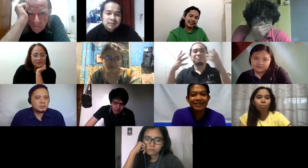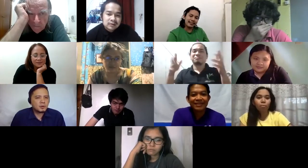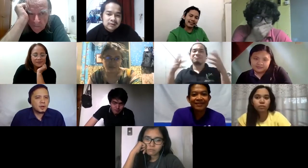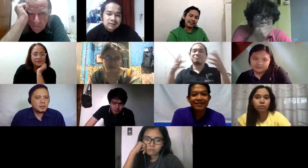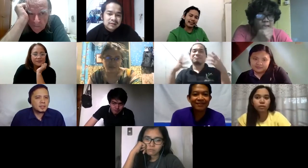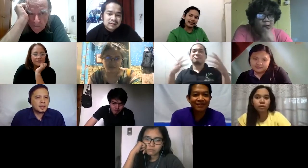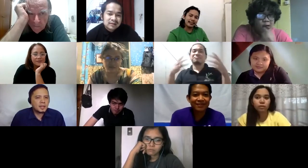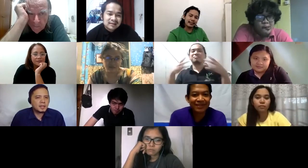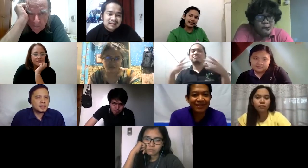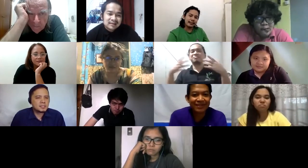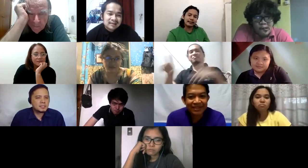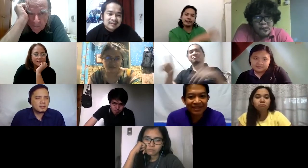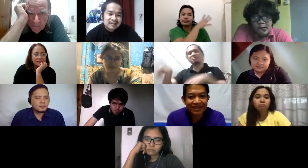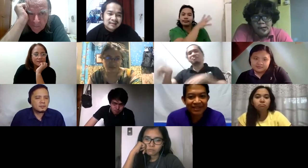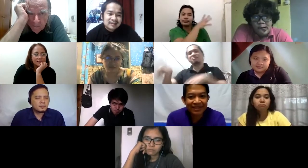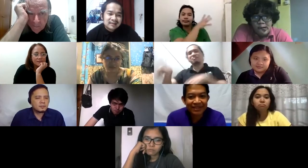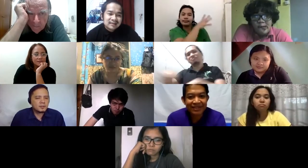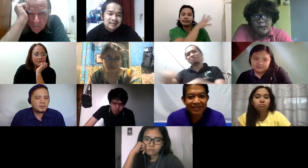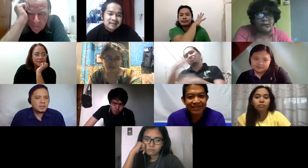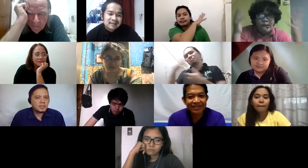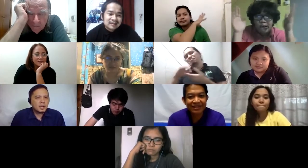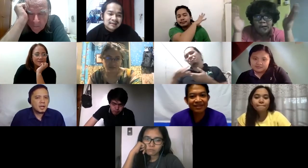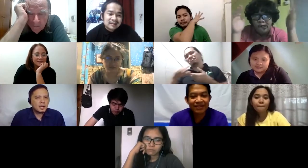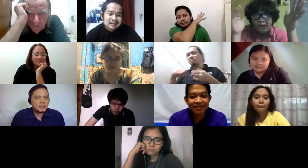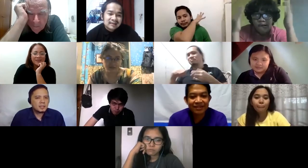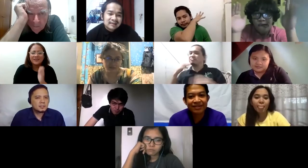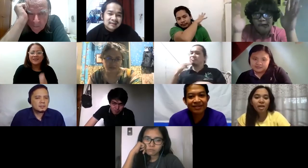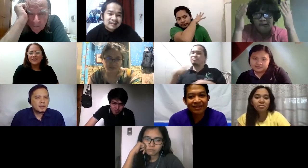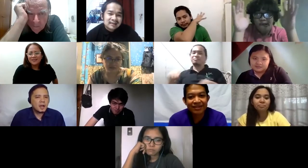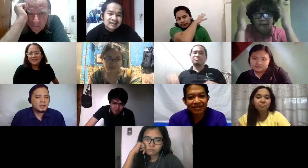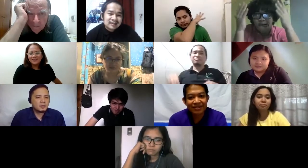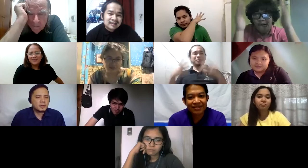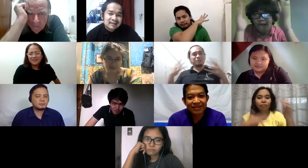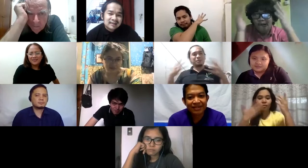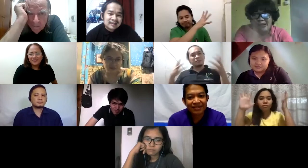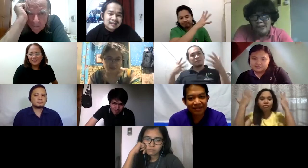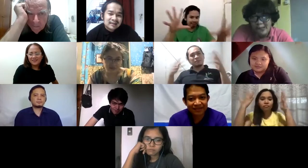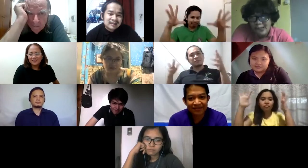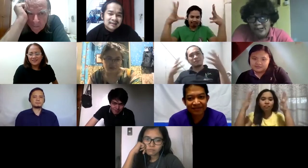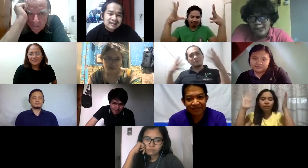I think that in itself is how we do it.